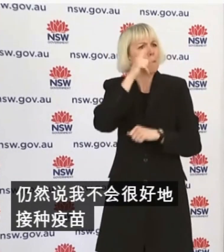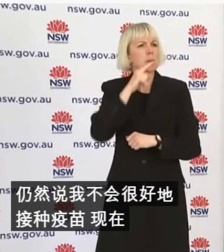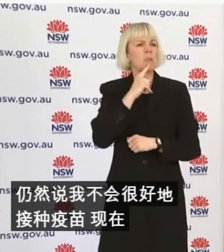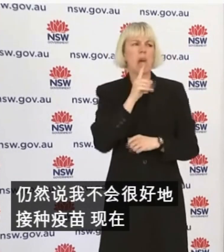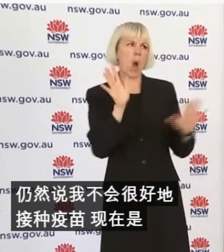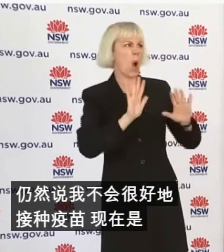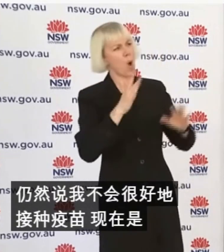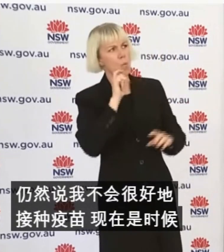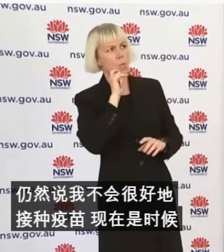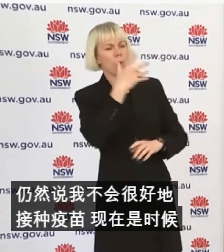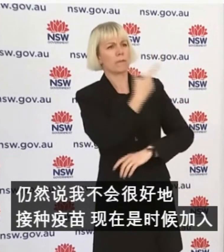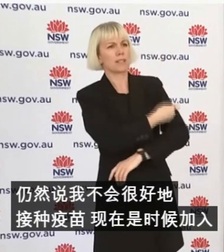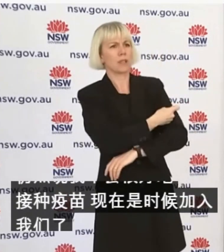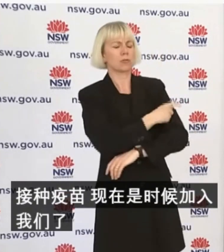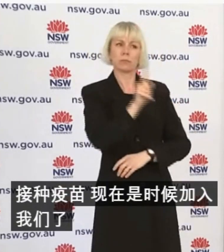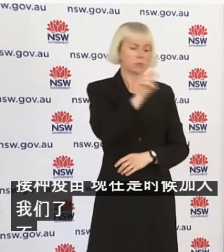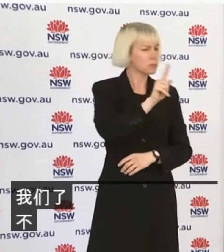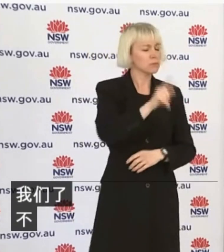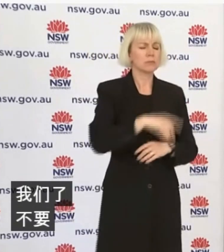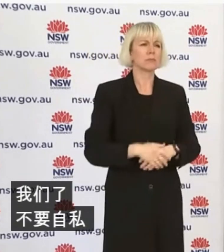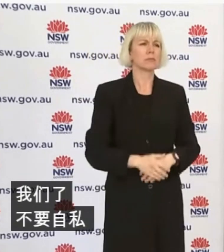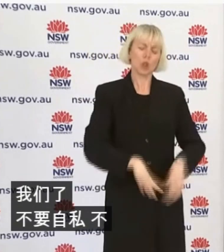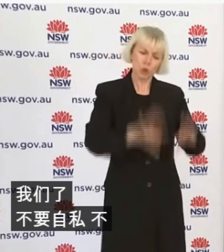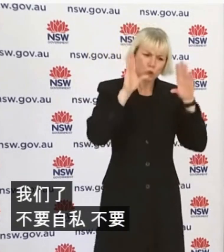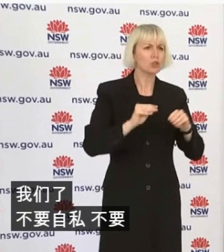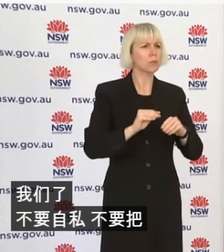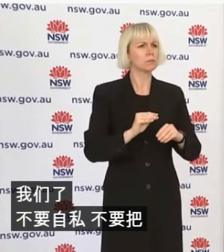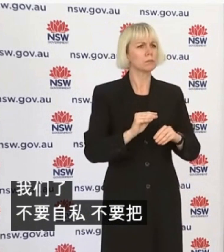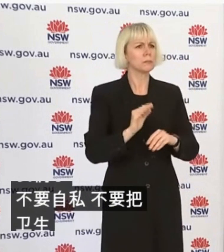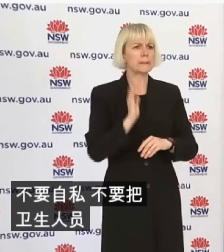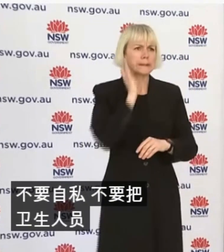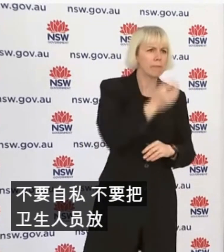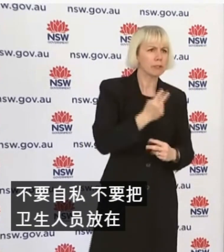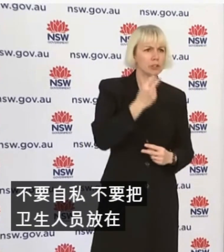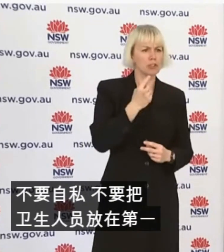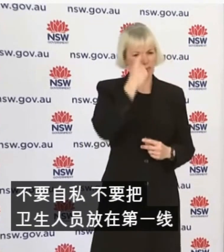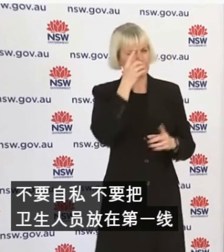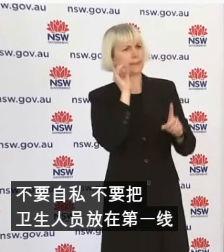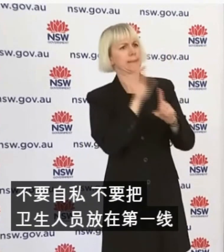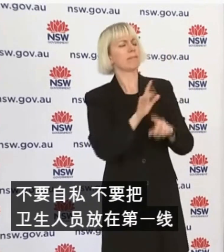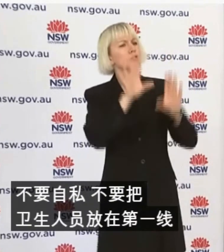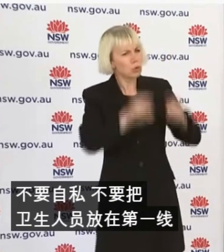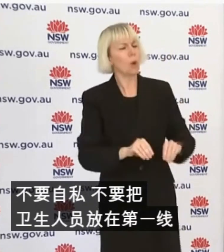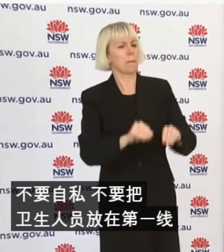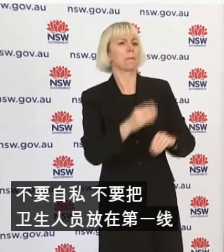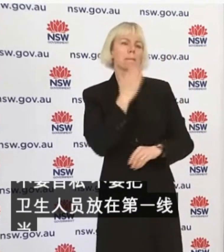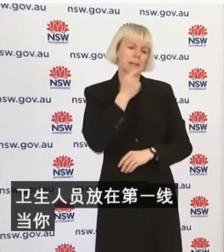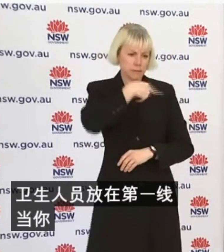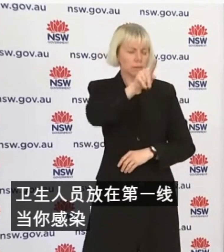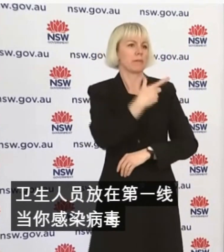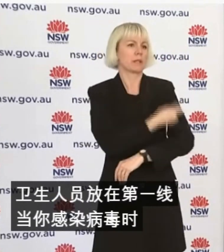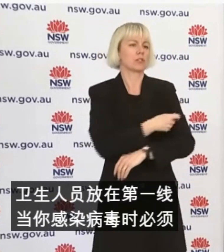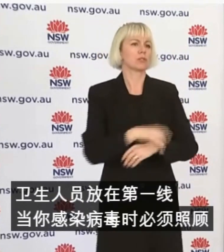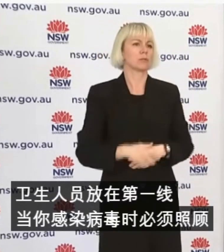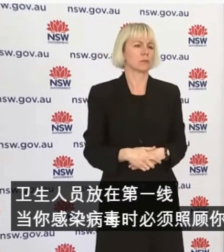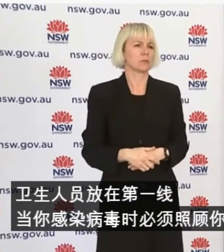vaccinated. Well, it's time to come join us. Stop being selfish. Stop putting health staff in the front line there to have to